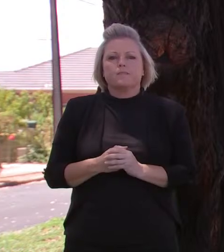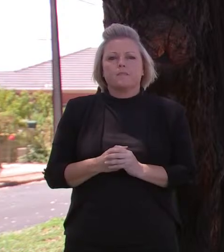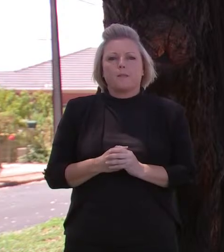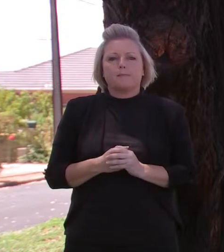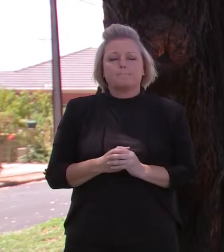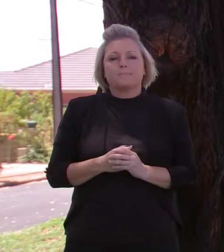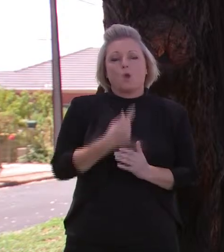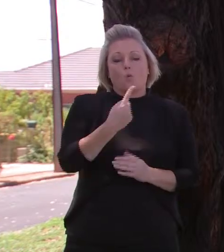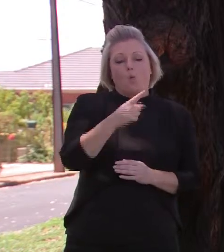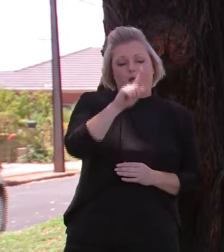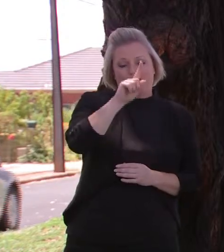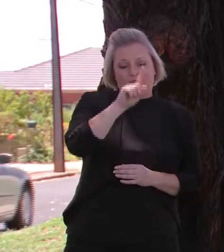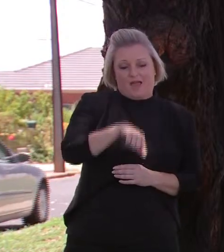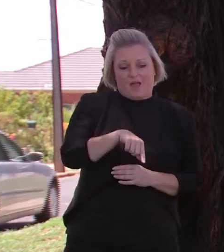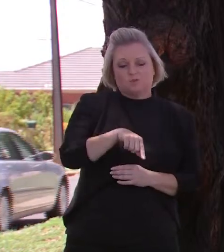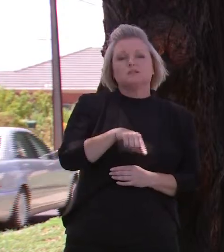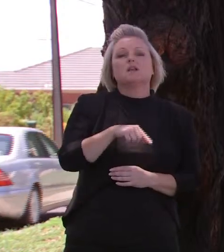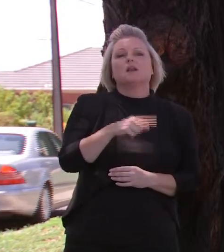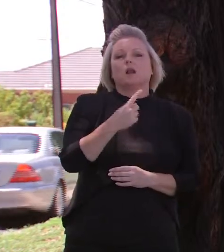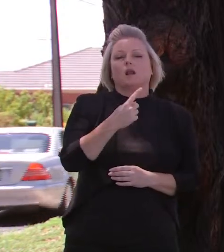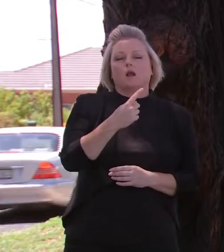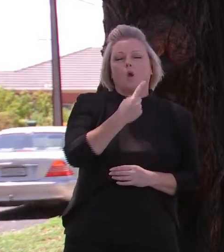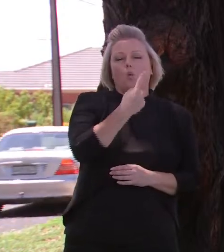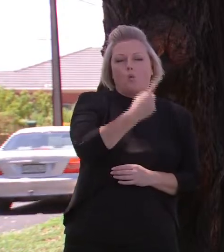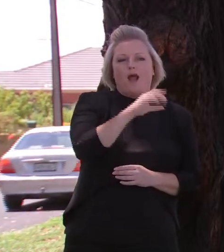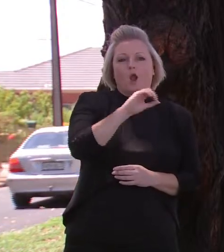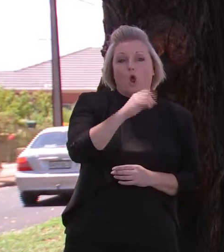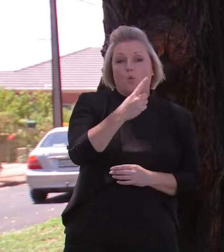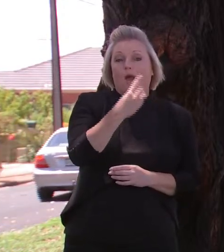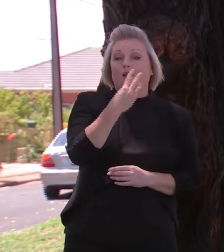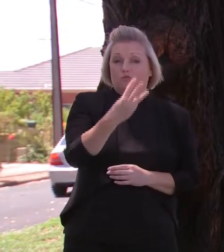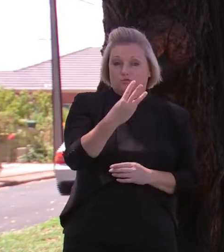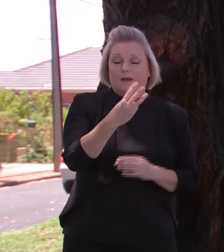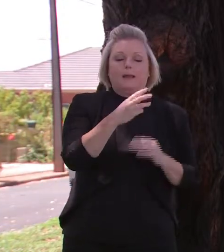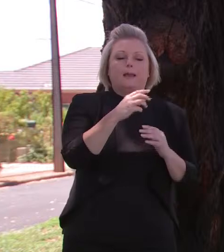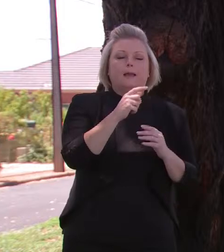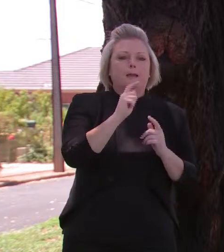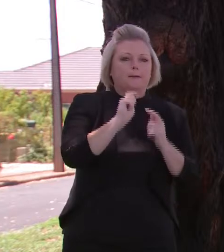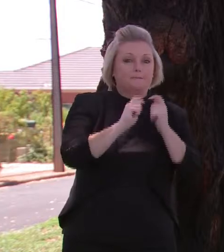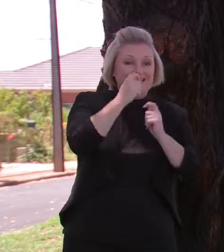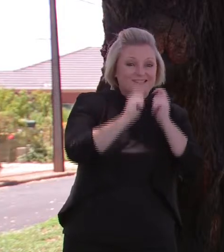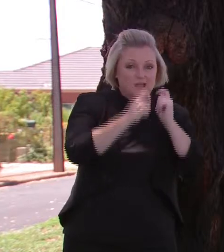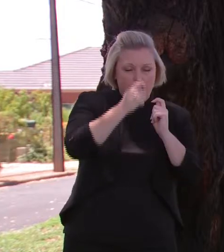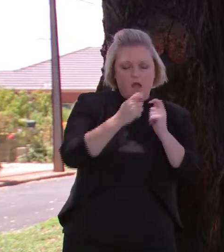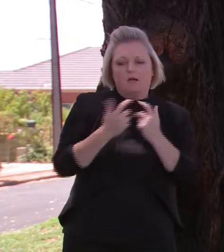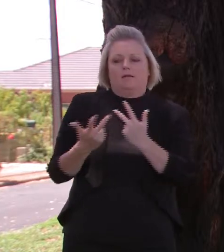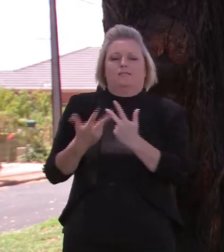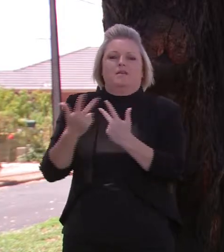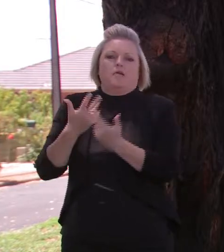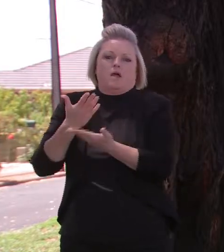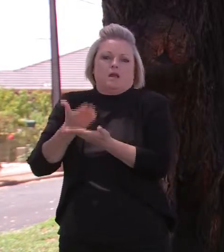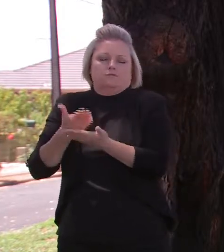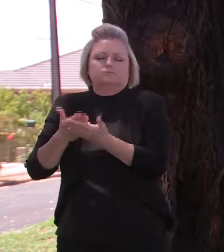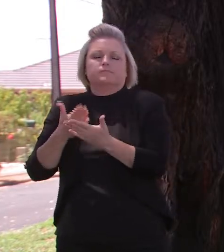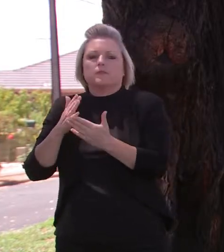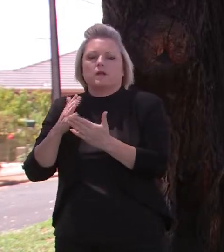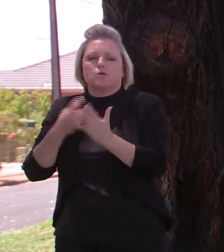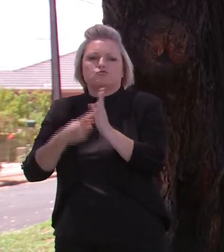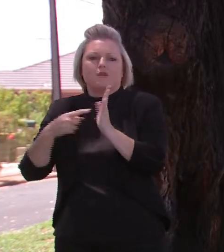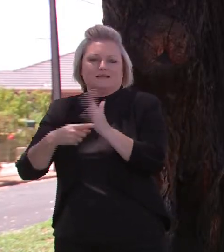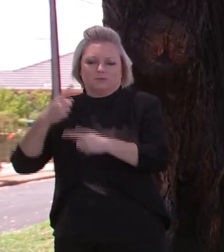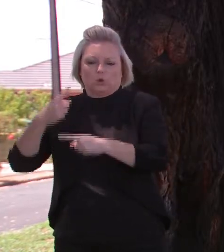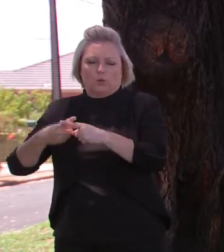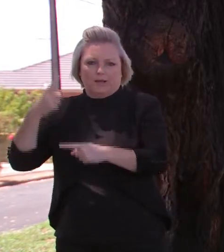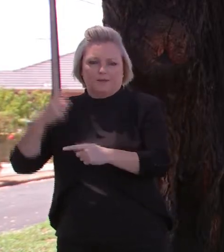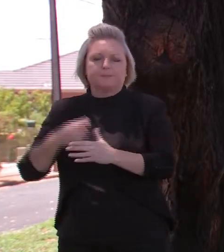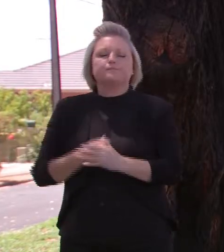1,113 came from a PCR test and 392 from a RAT test positive. Yesterday we also